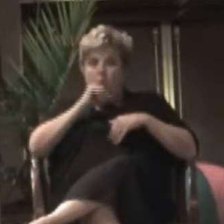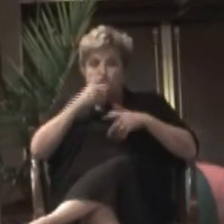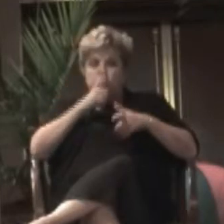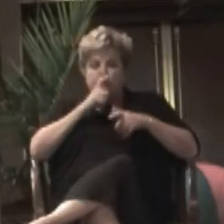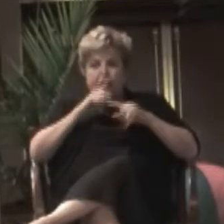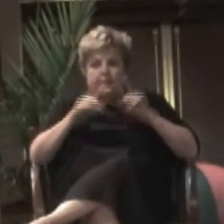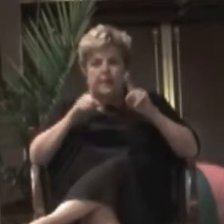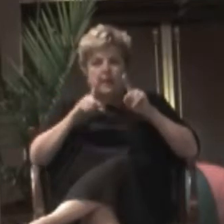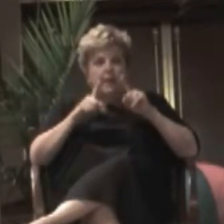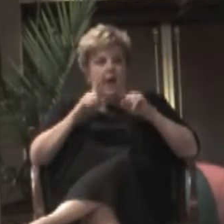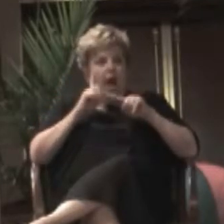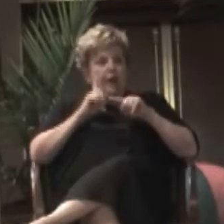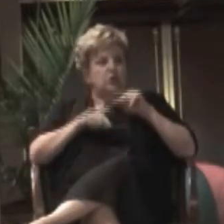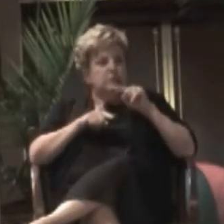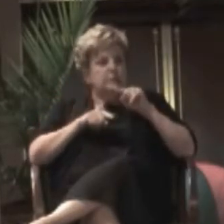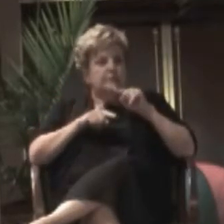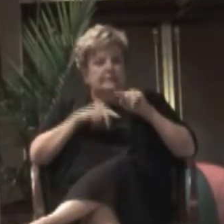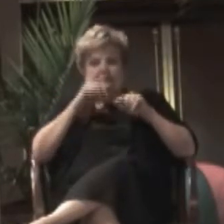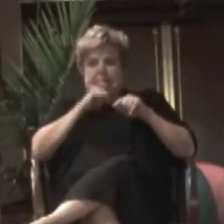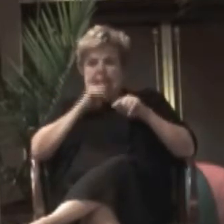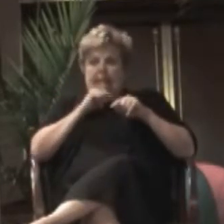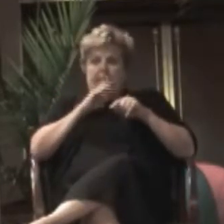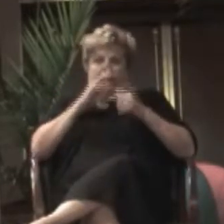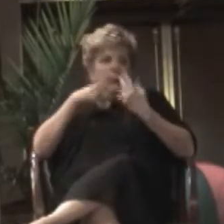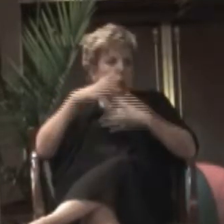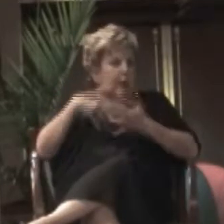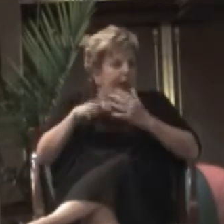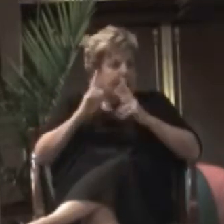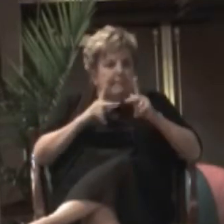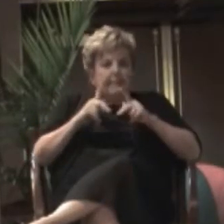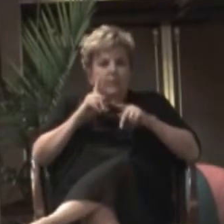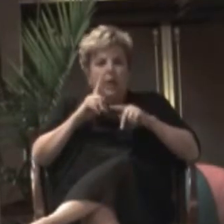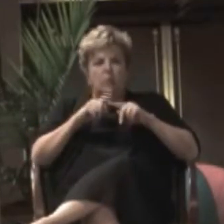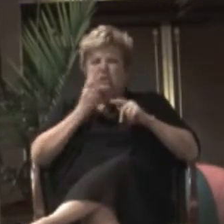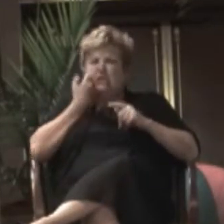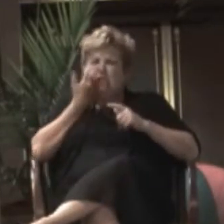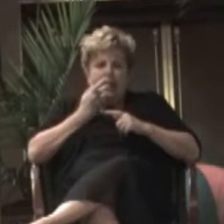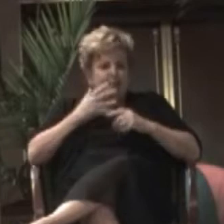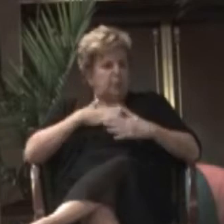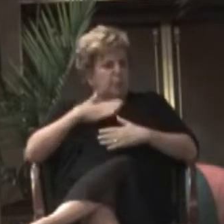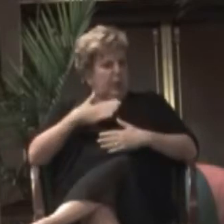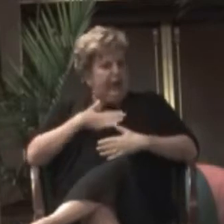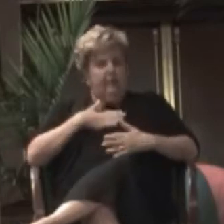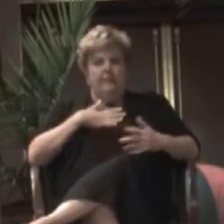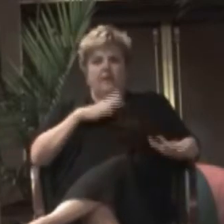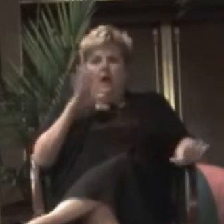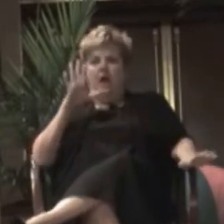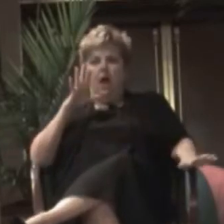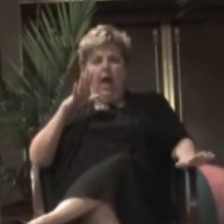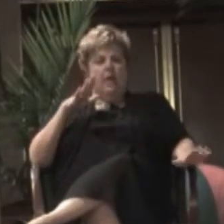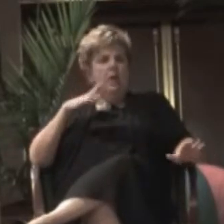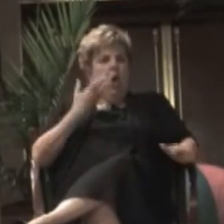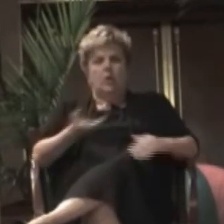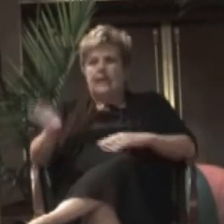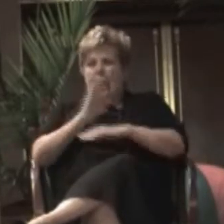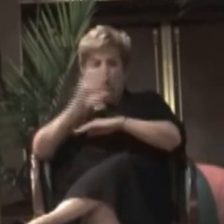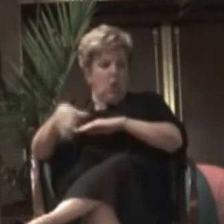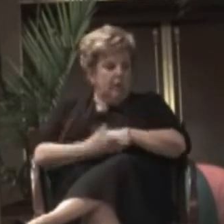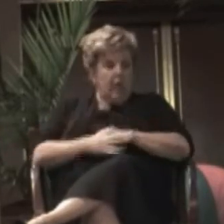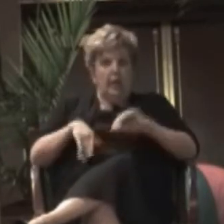anybody. Couldn't stand to look at anybody. I was ashamed to be breathing. And I just wandered the streets all day, all night, till about noon the next